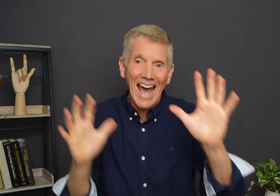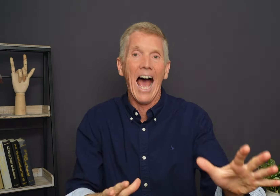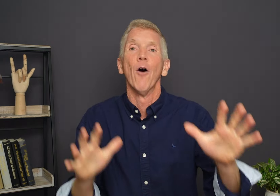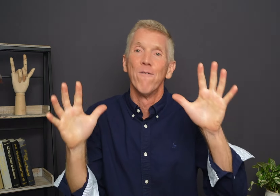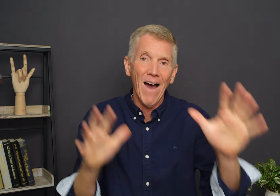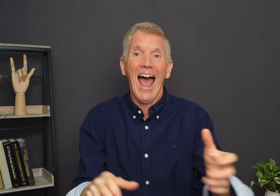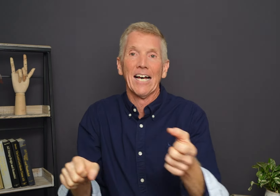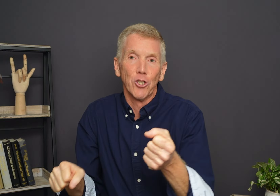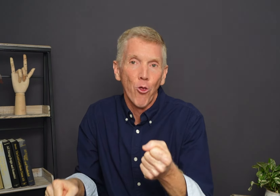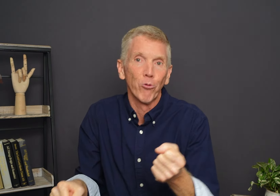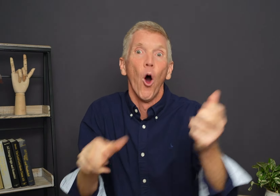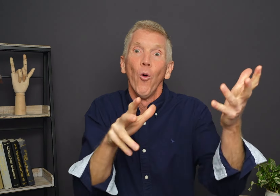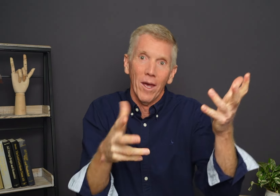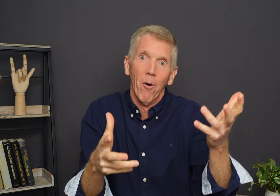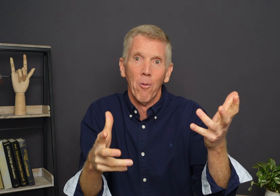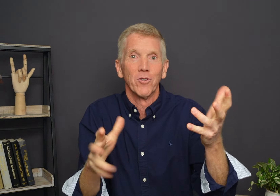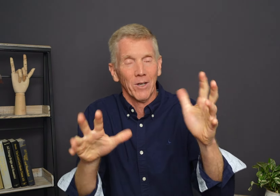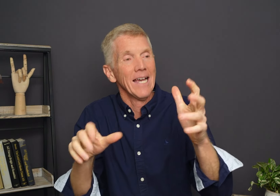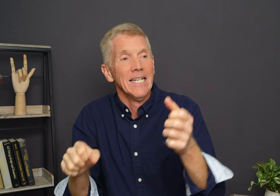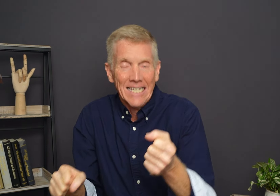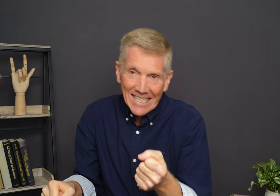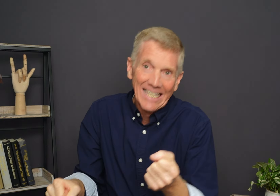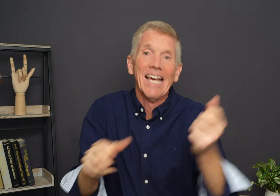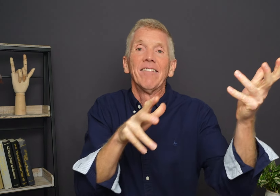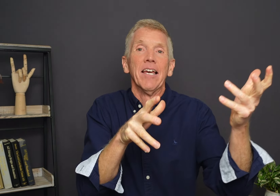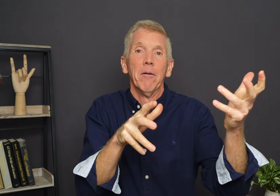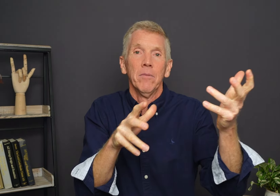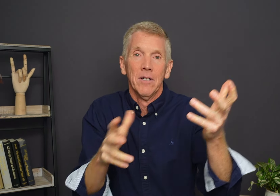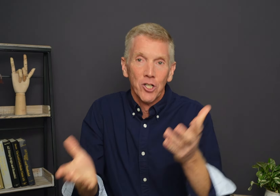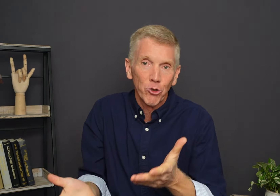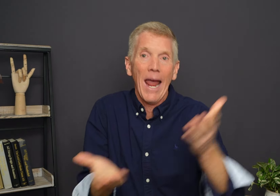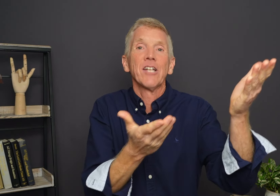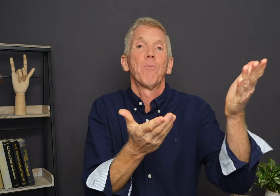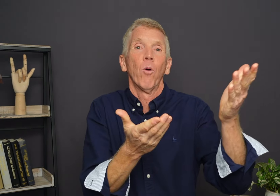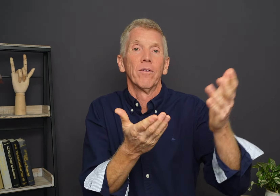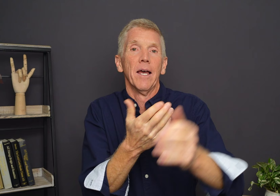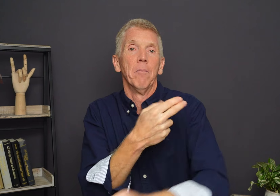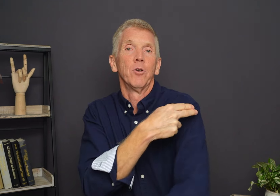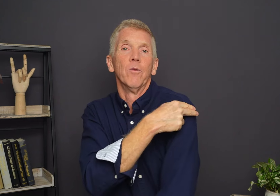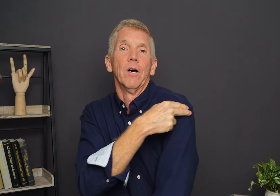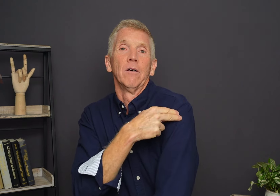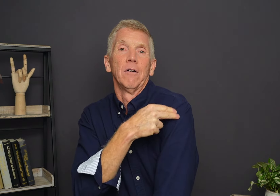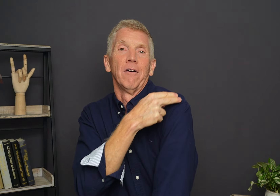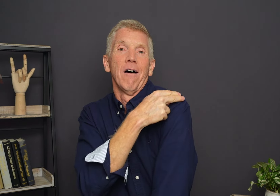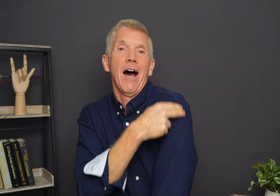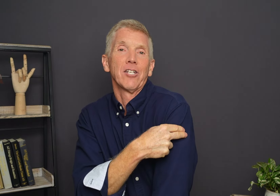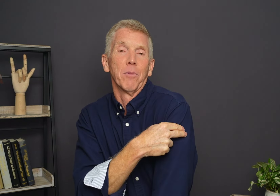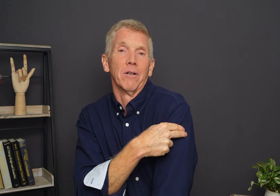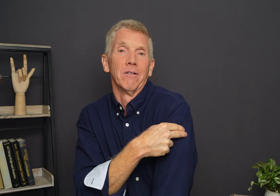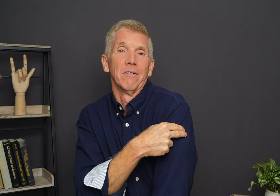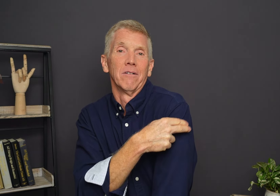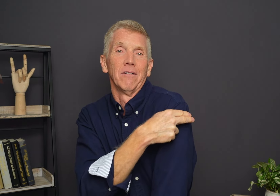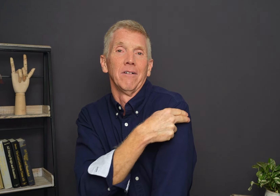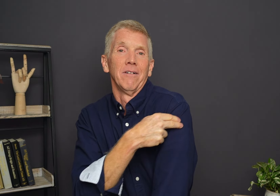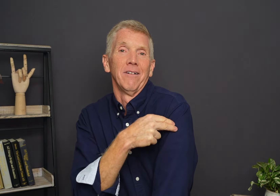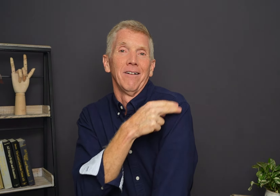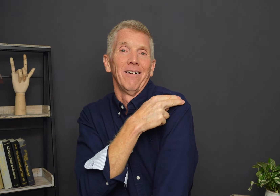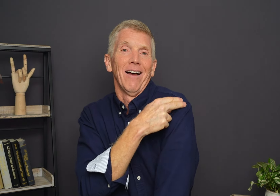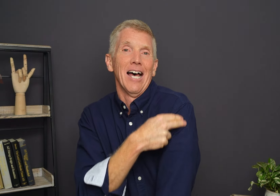now, fast, throw them almost, okay? Get them, transport them to the hospital. Hospital,